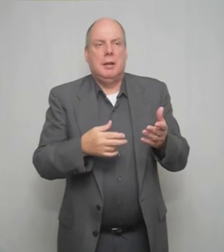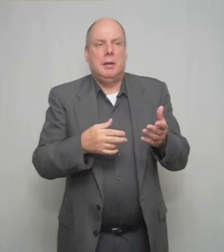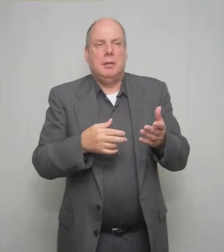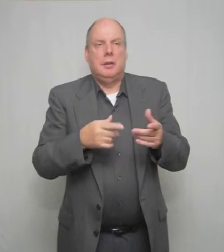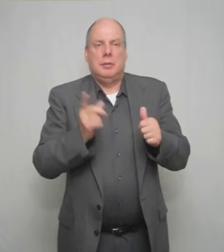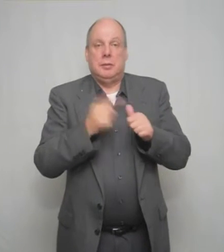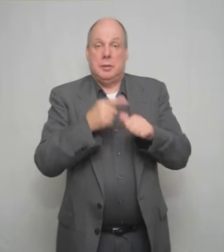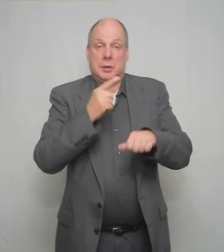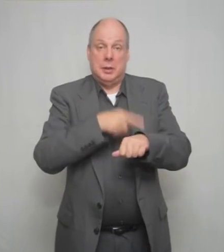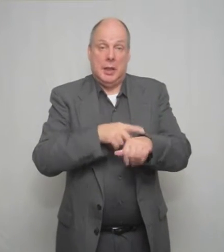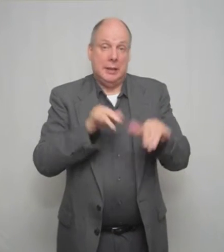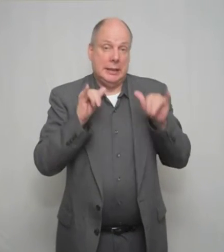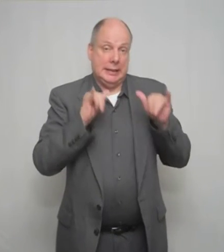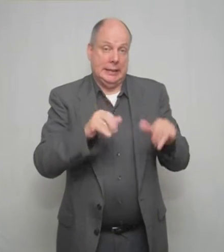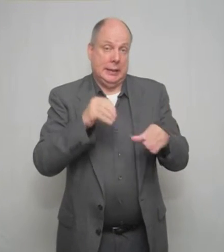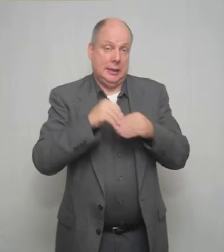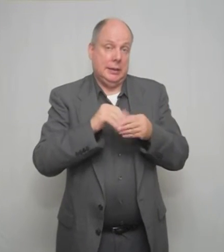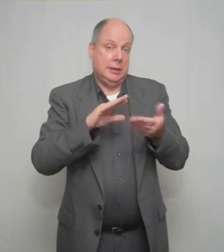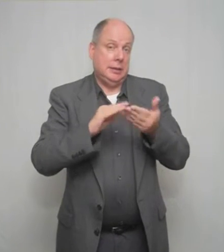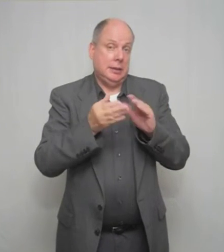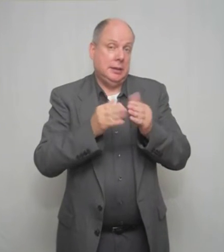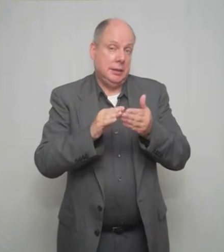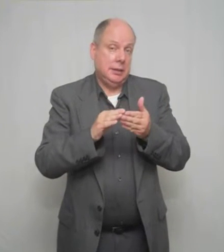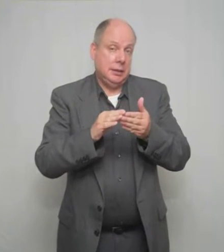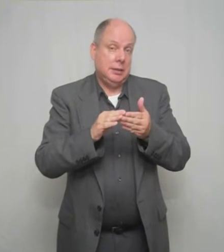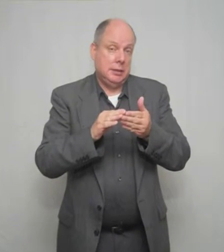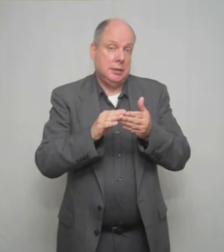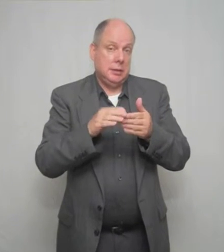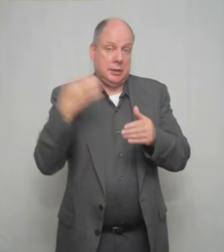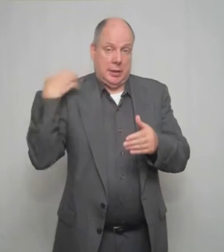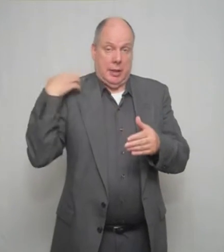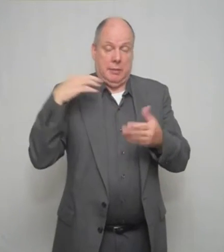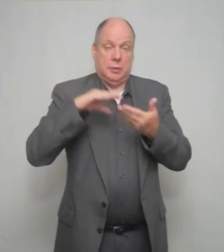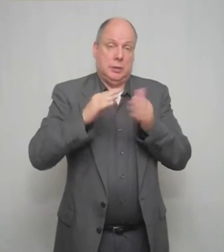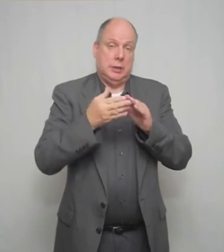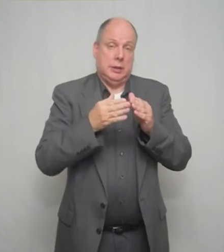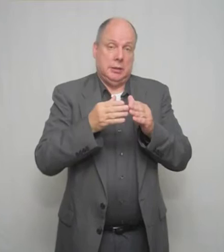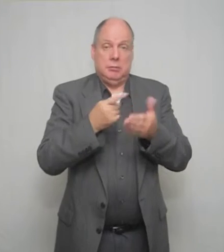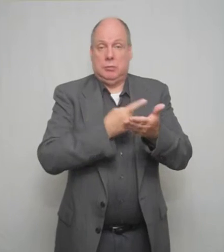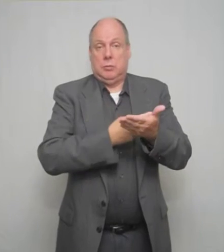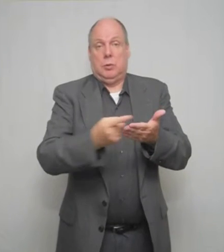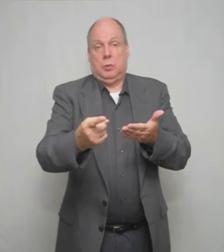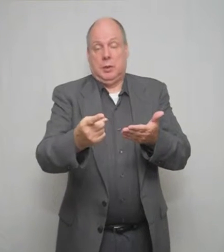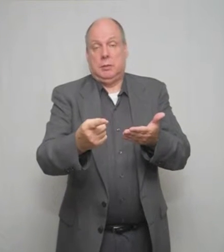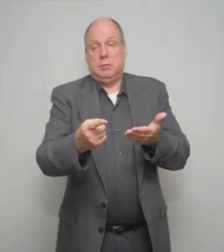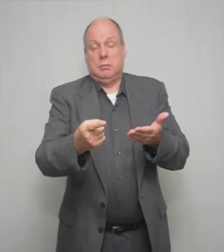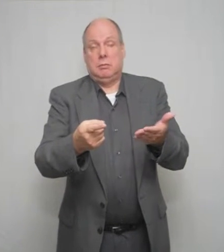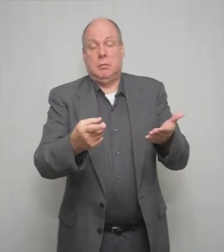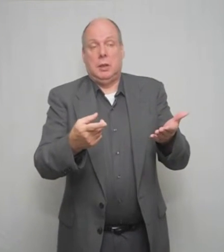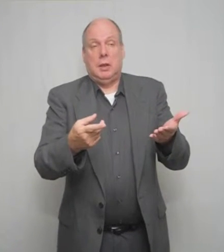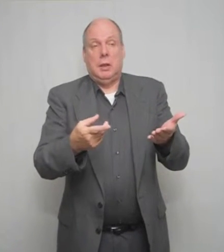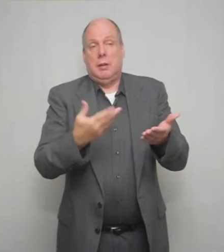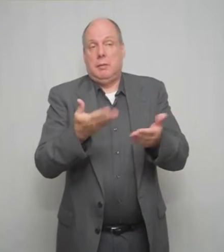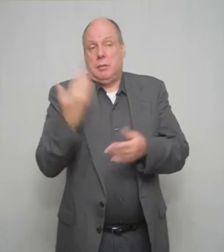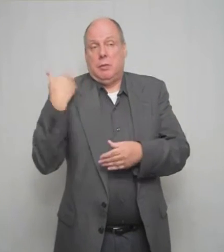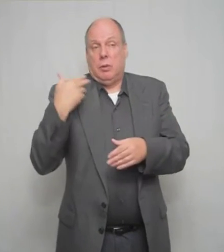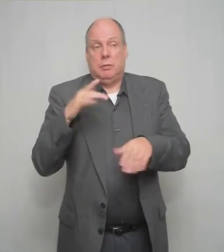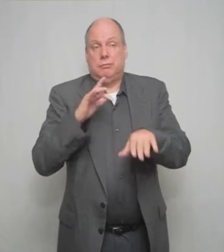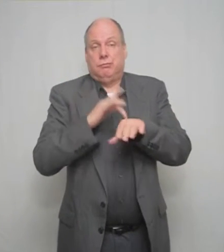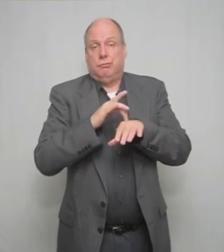But this was the first time I had stayed in the city, in the capital, Managua. Stayed there for a week. Before,